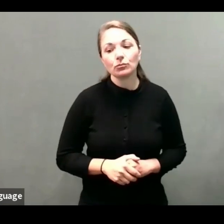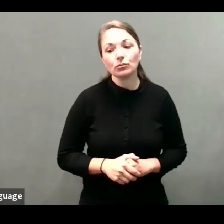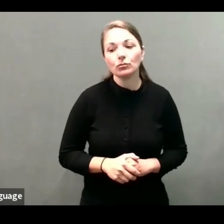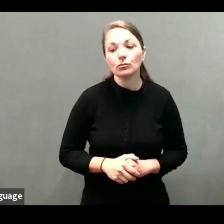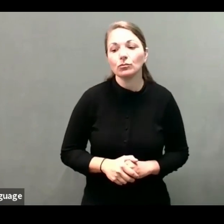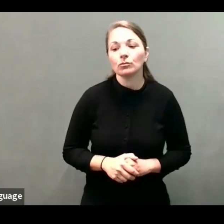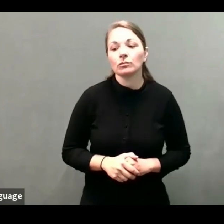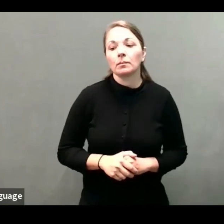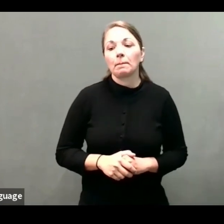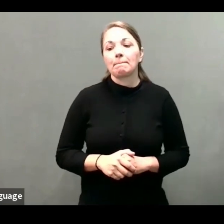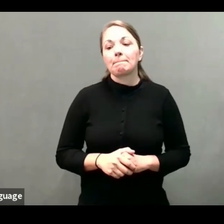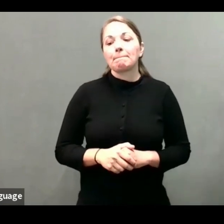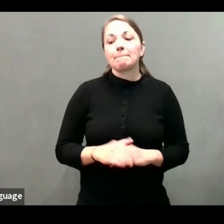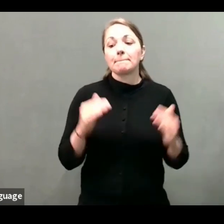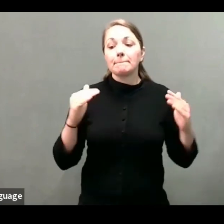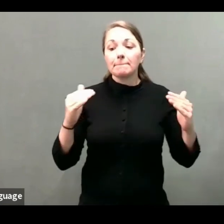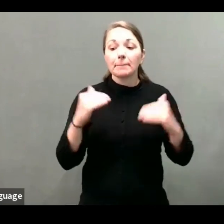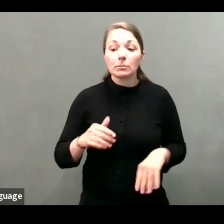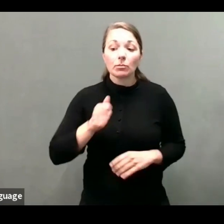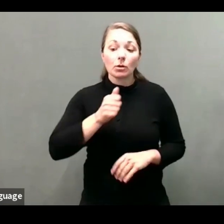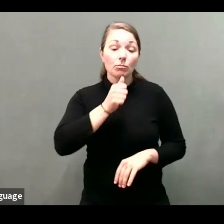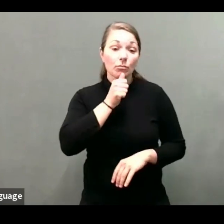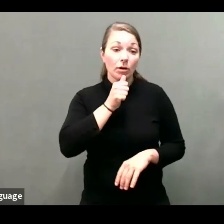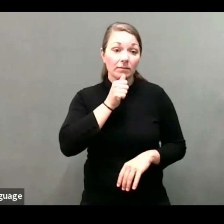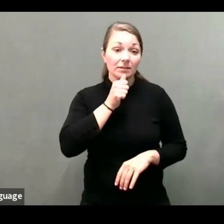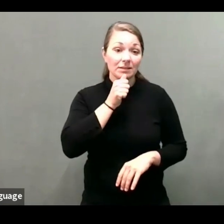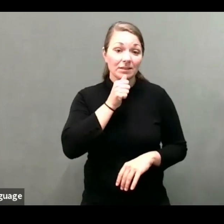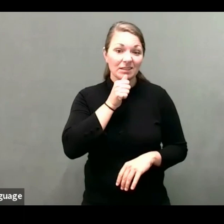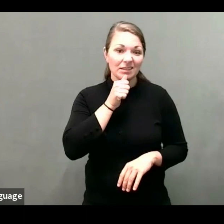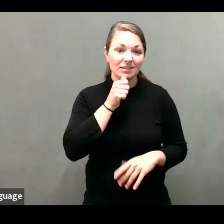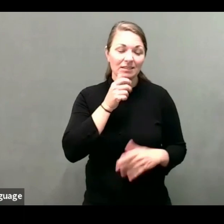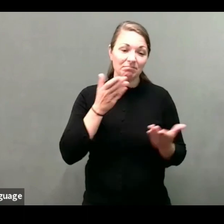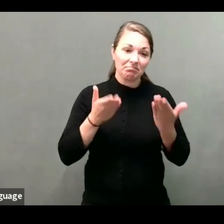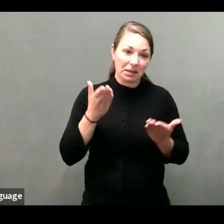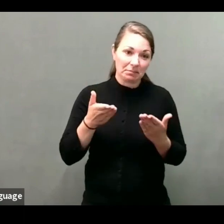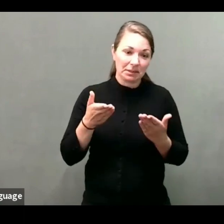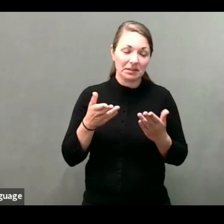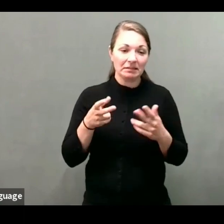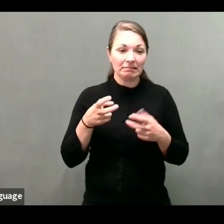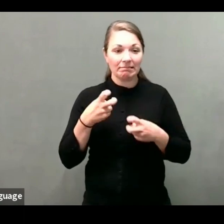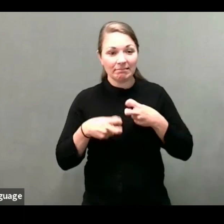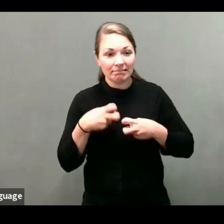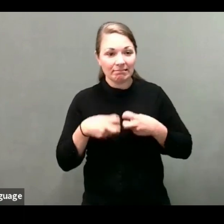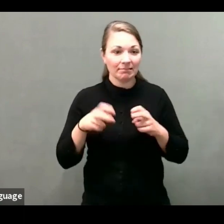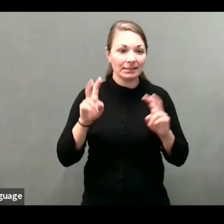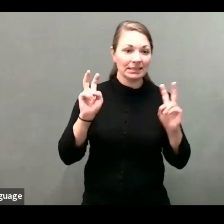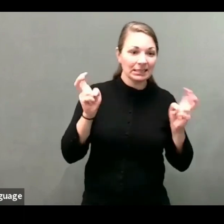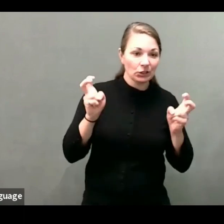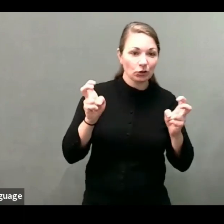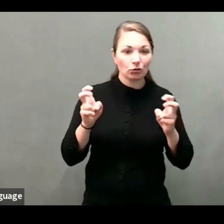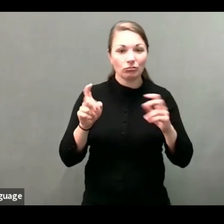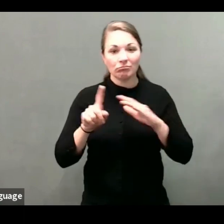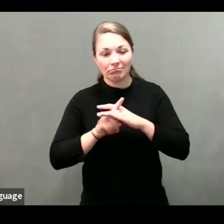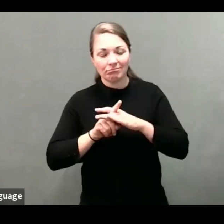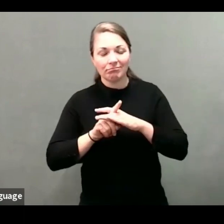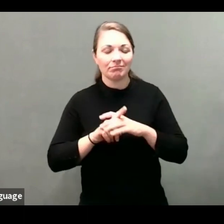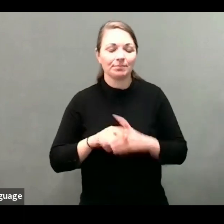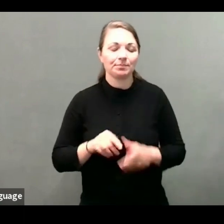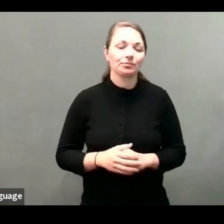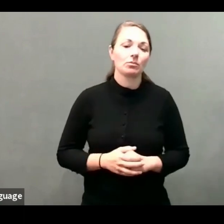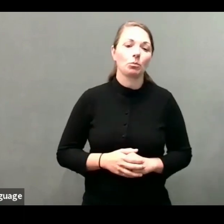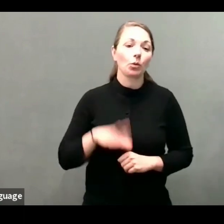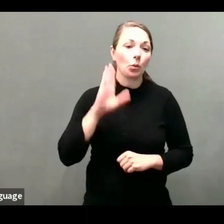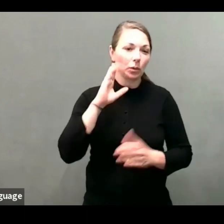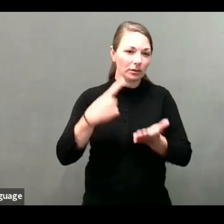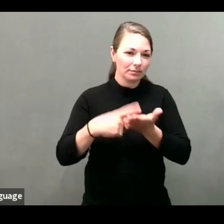So I mentioned that privacy can be an issue sometimes in regards to this. We're going to talk about the insurance